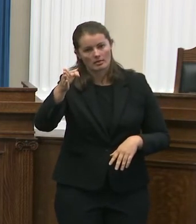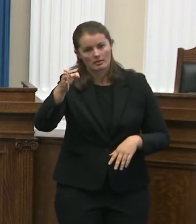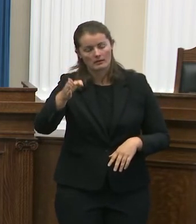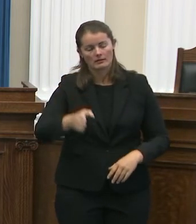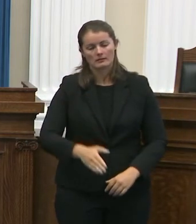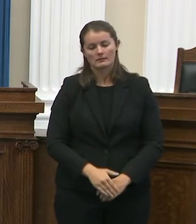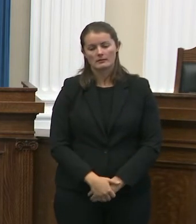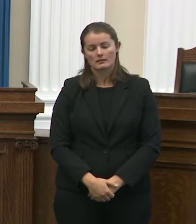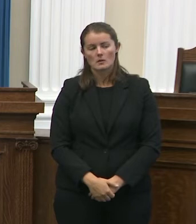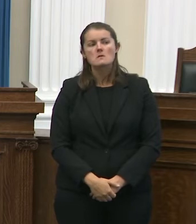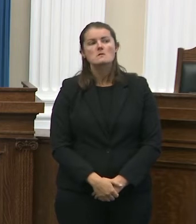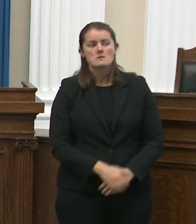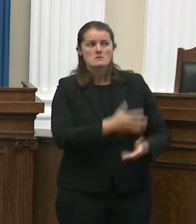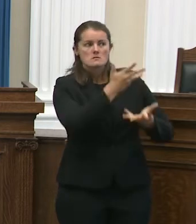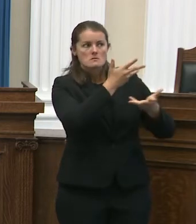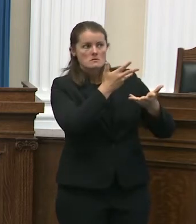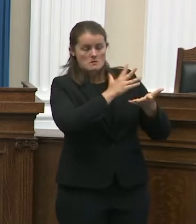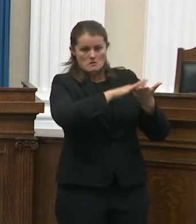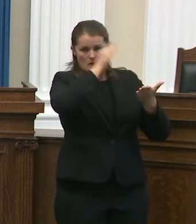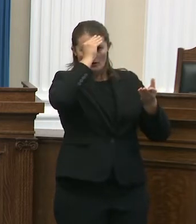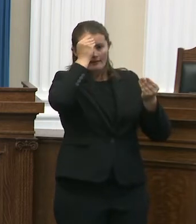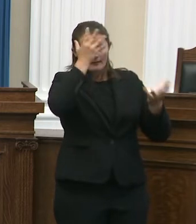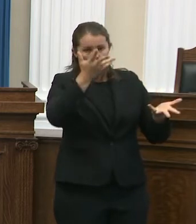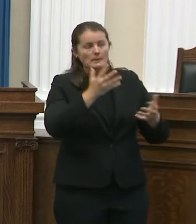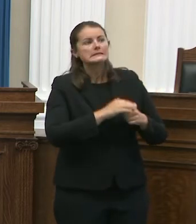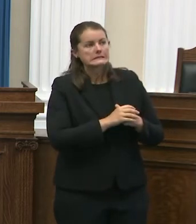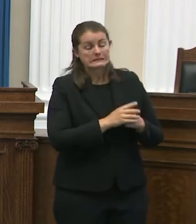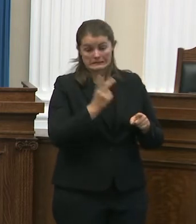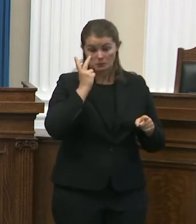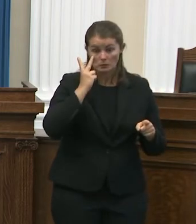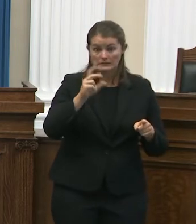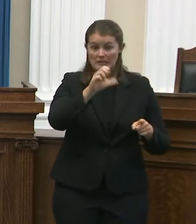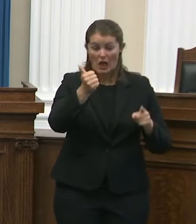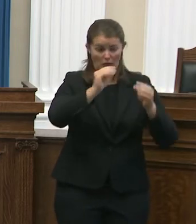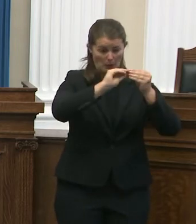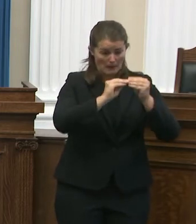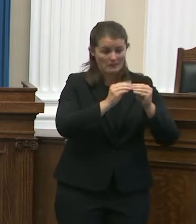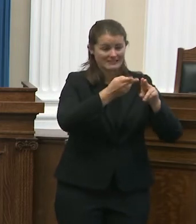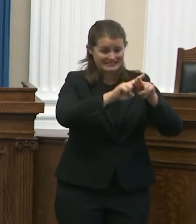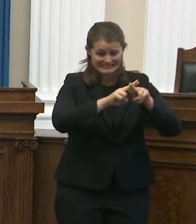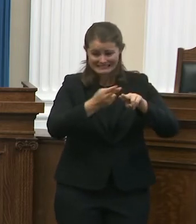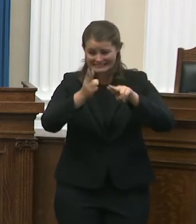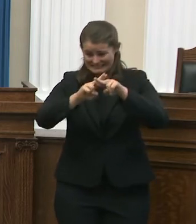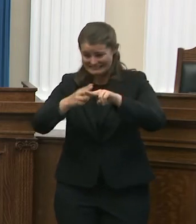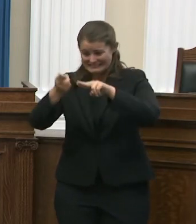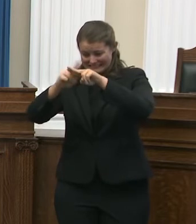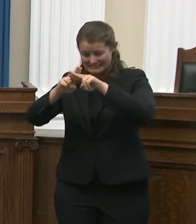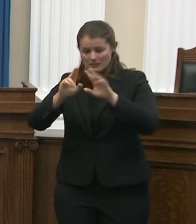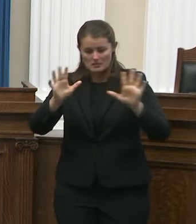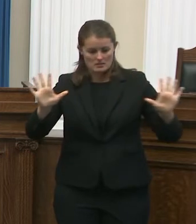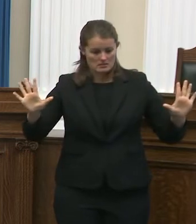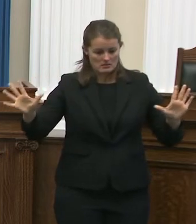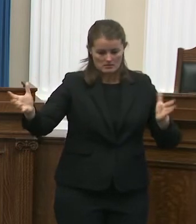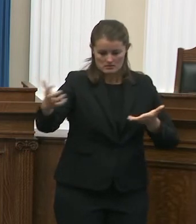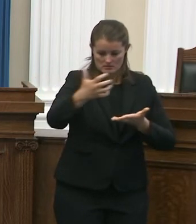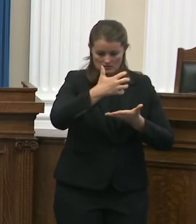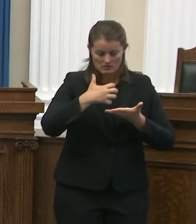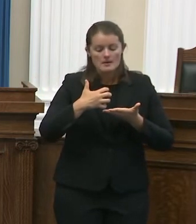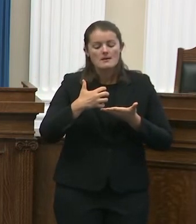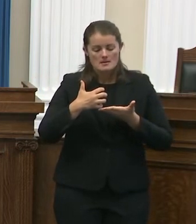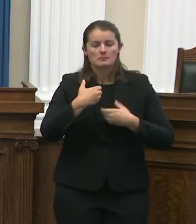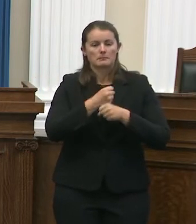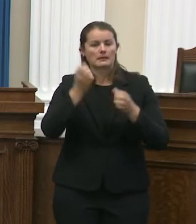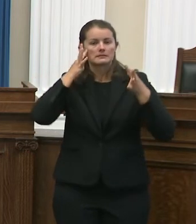This information, based on the increasing trends we've been experiencing, led me to my decision today. The decision is based